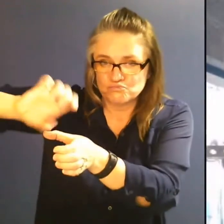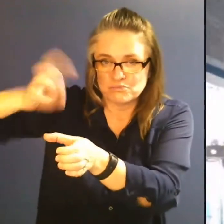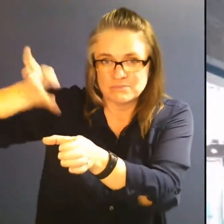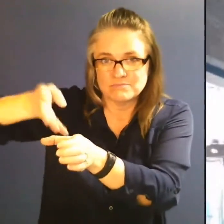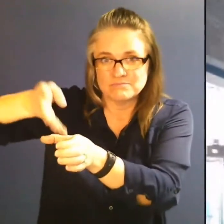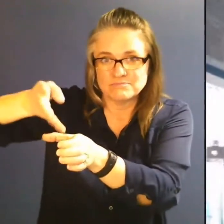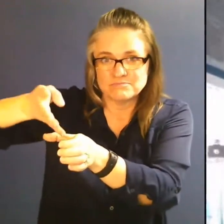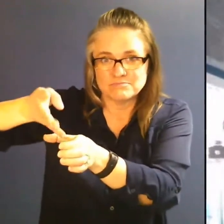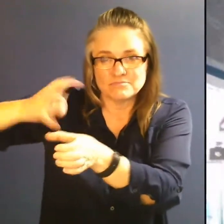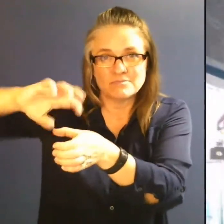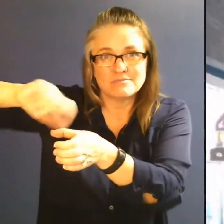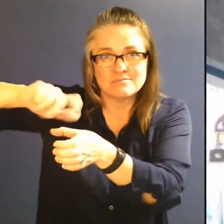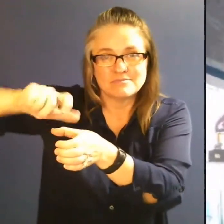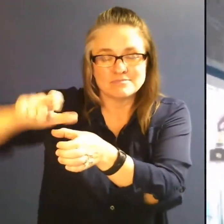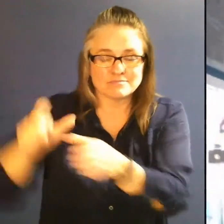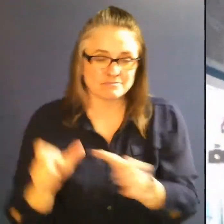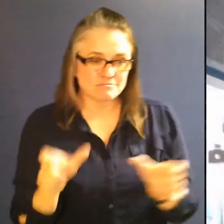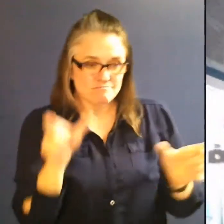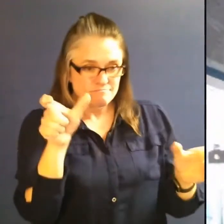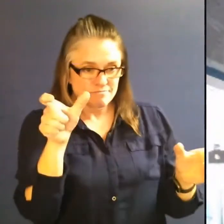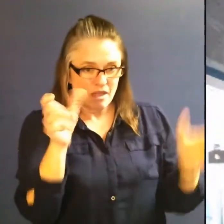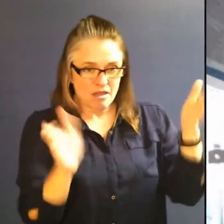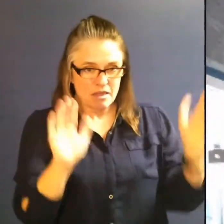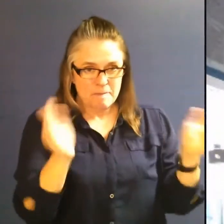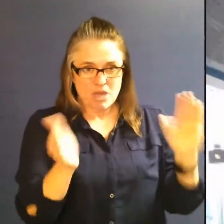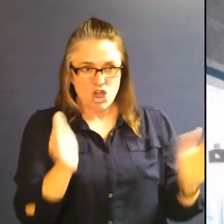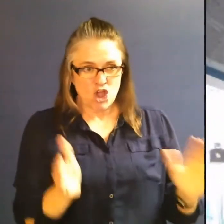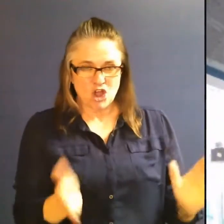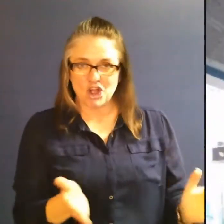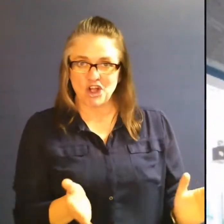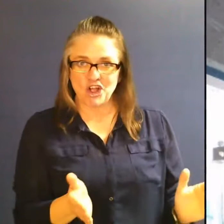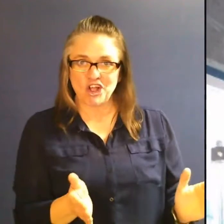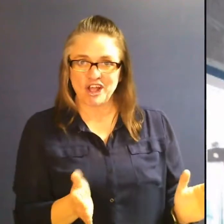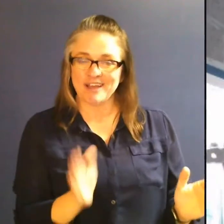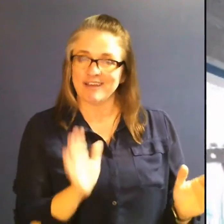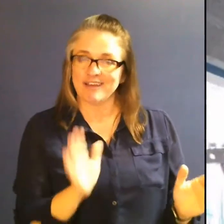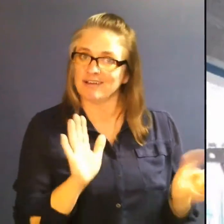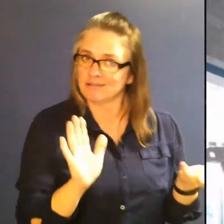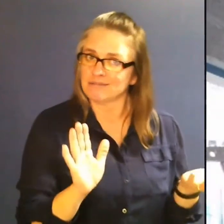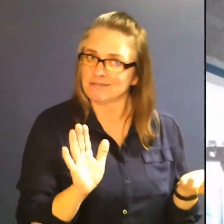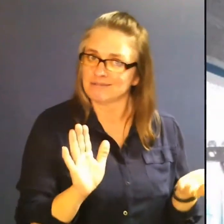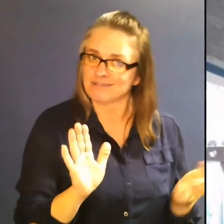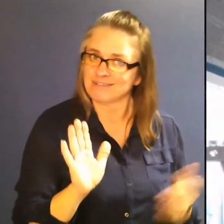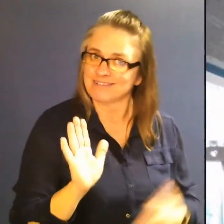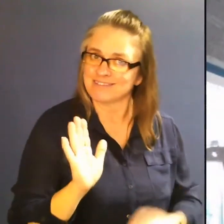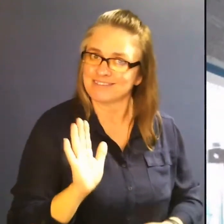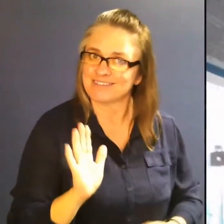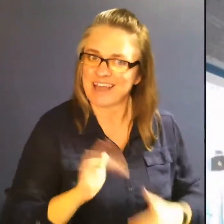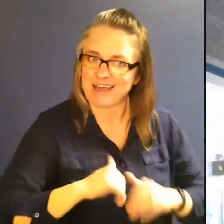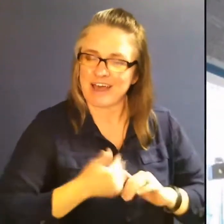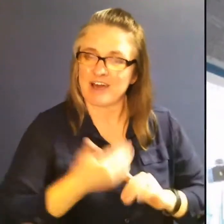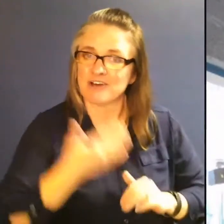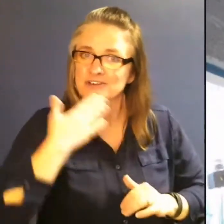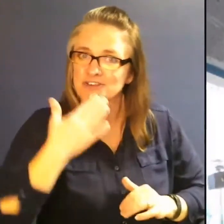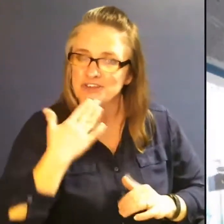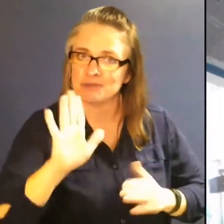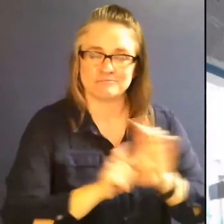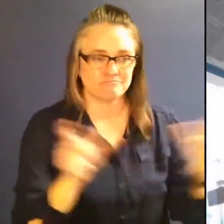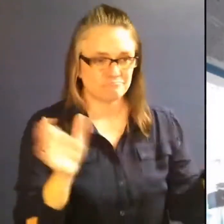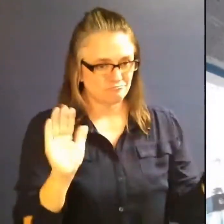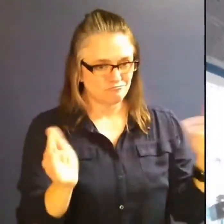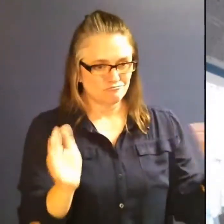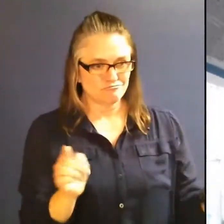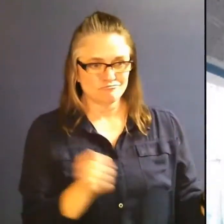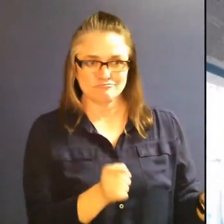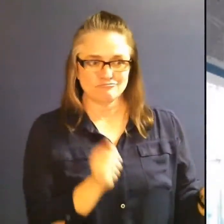of see how well you did. Which one, what is the grade that you made? And why is that